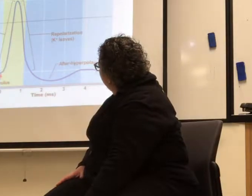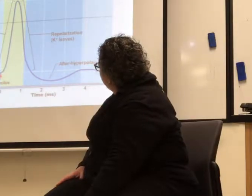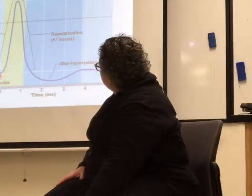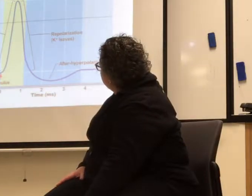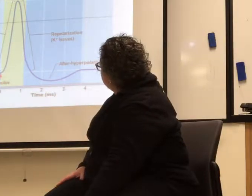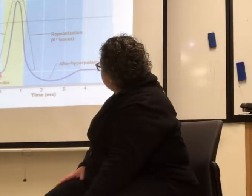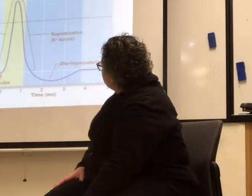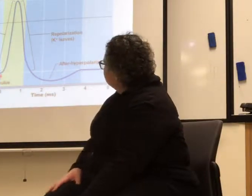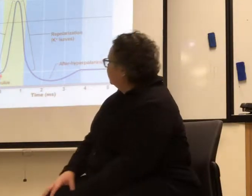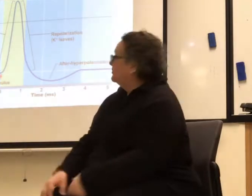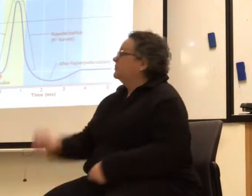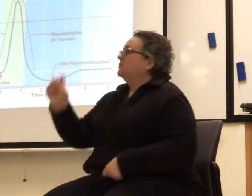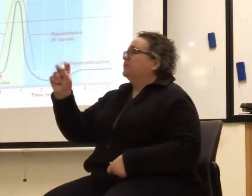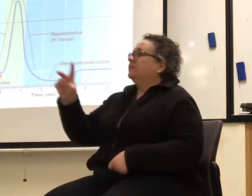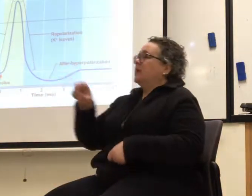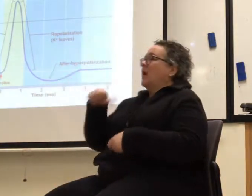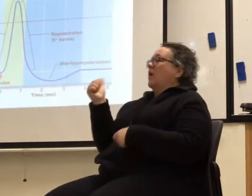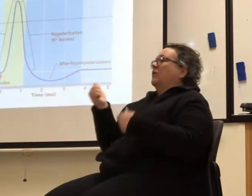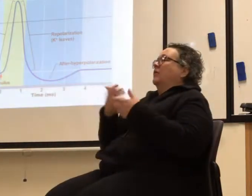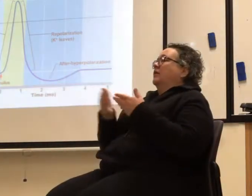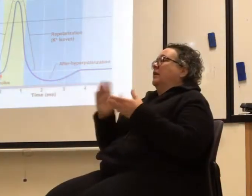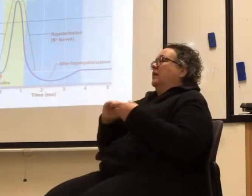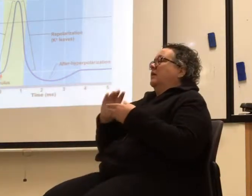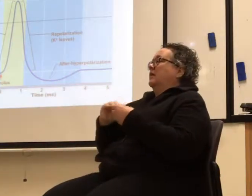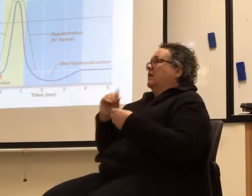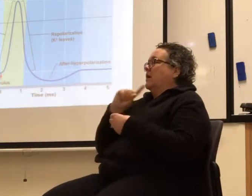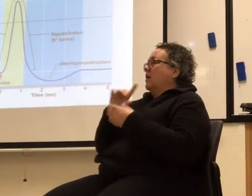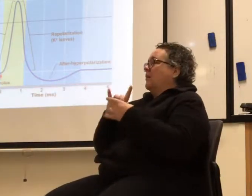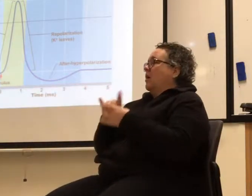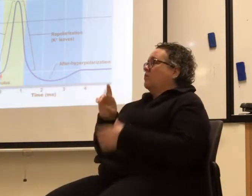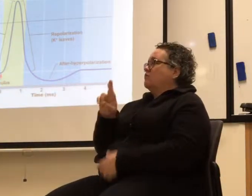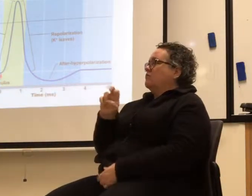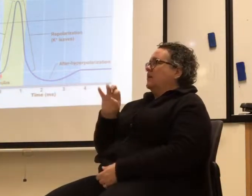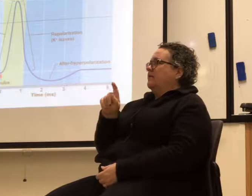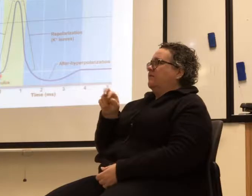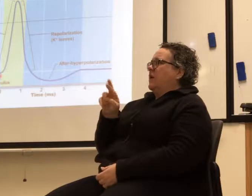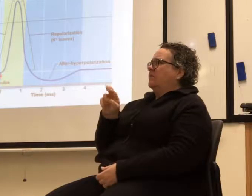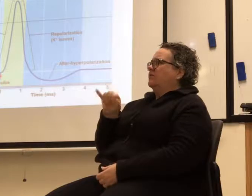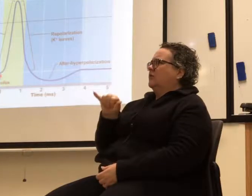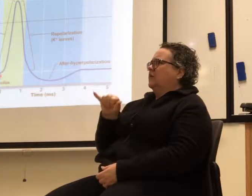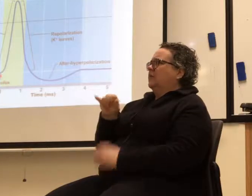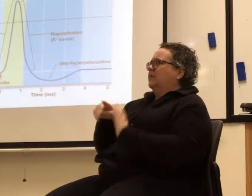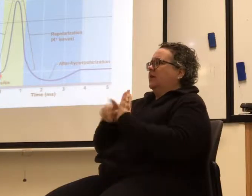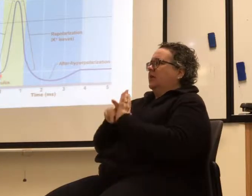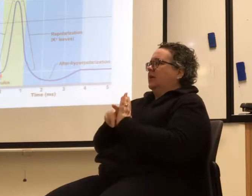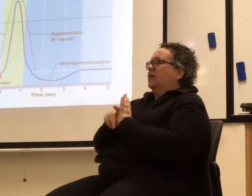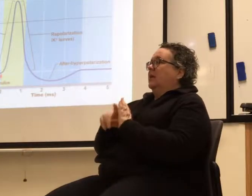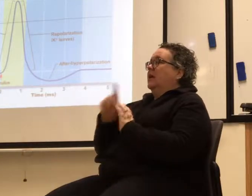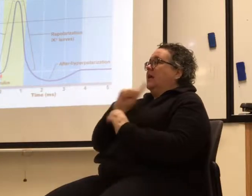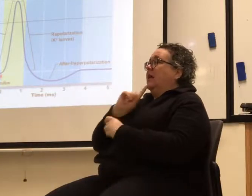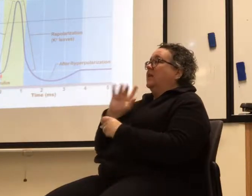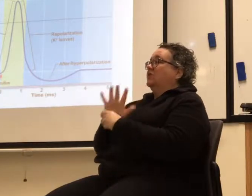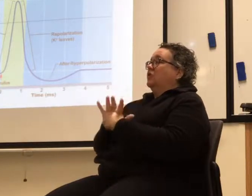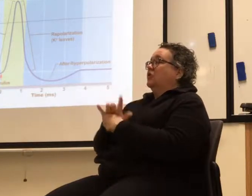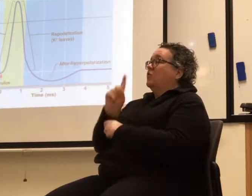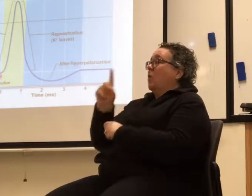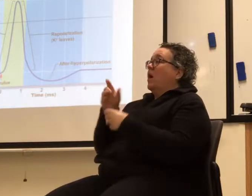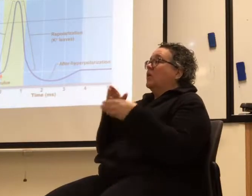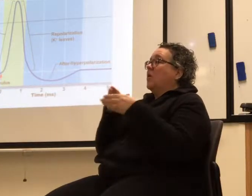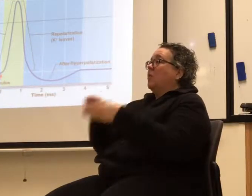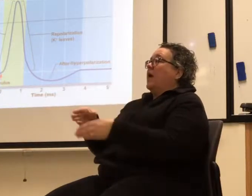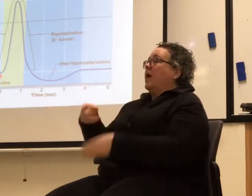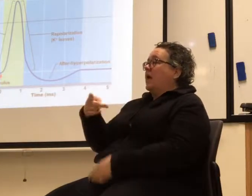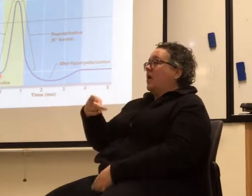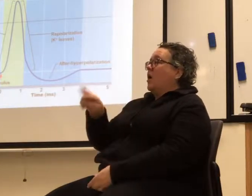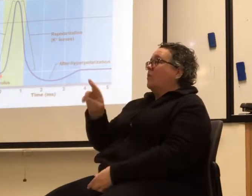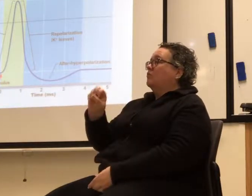Okay, the other thing I said about this refractory period, it ensures one-way propagation down the